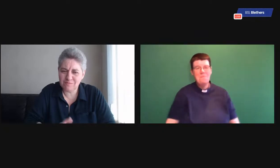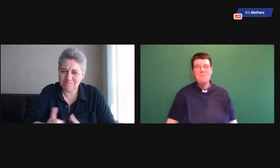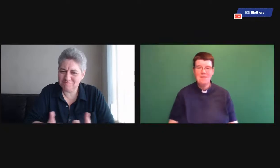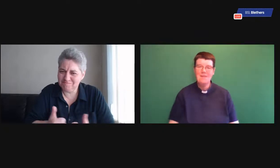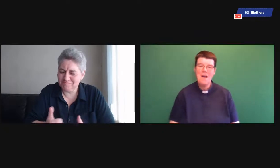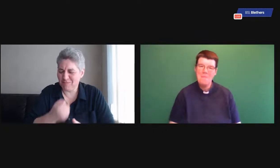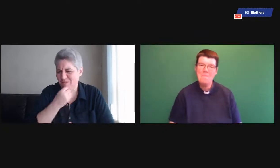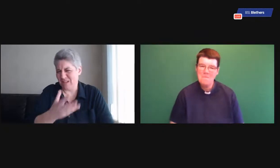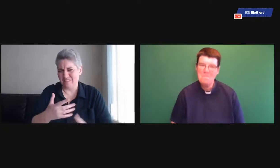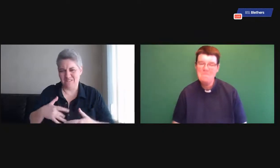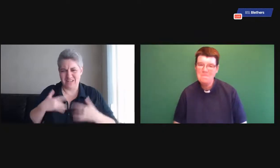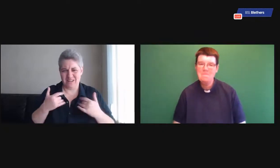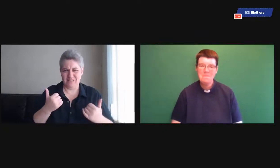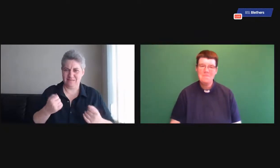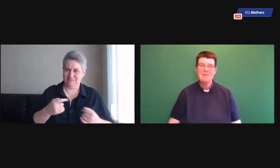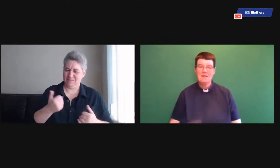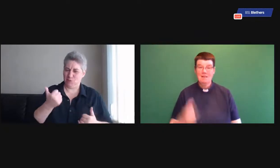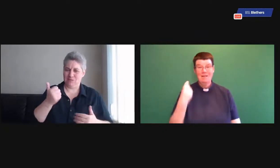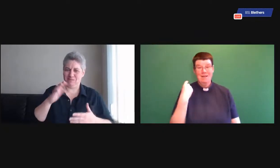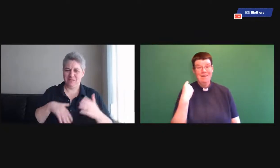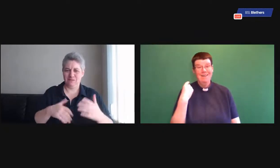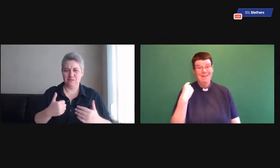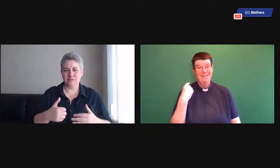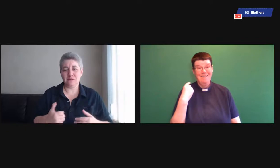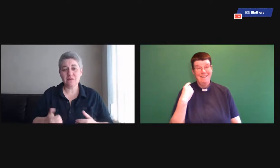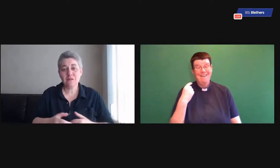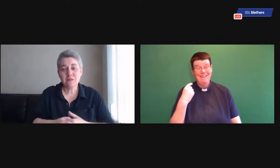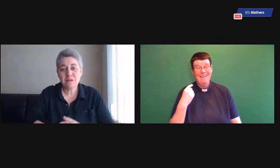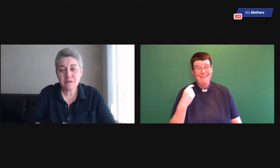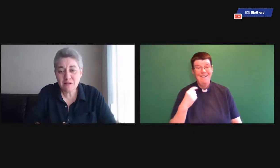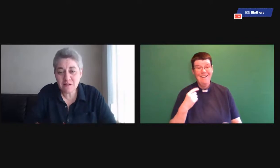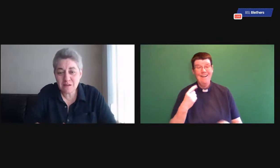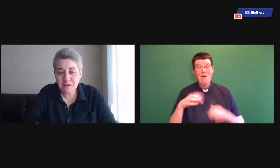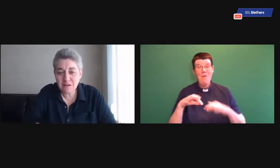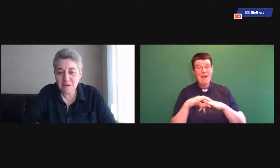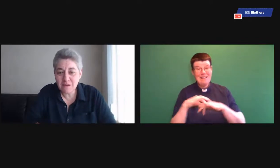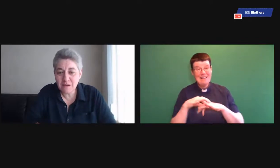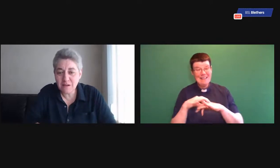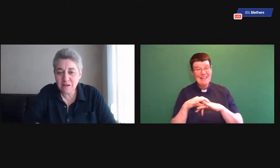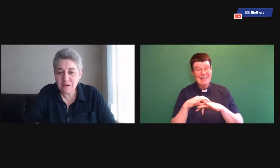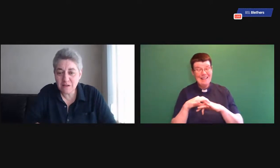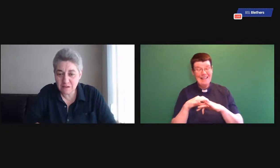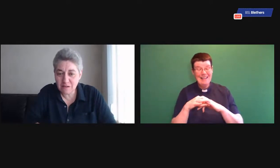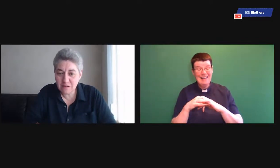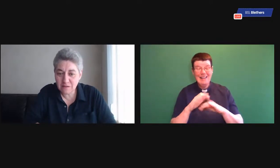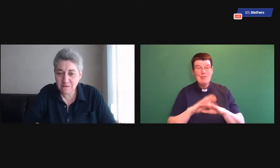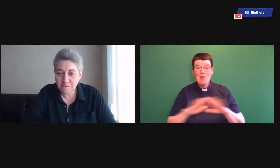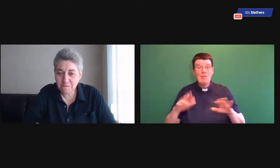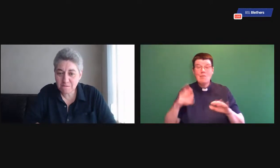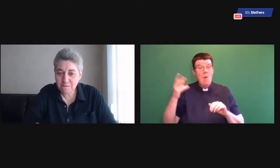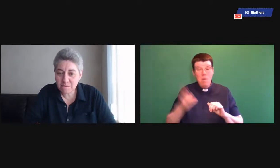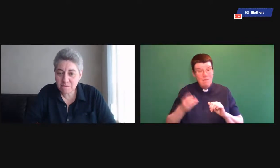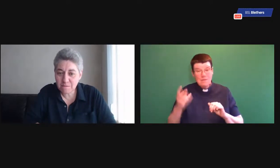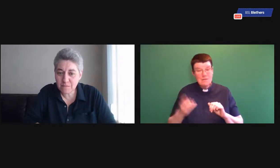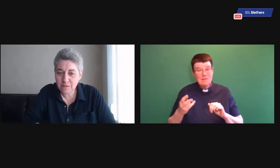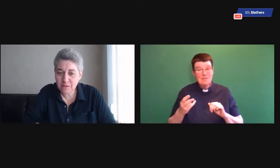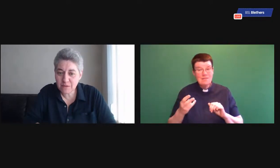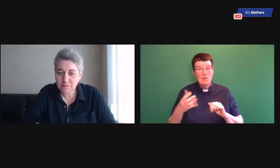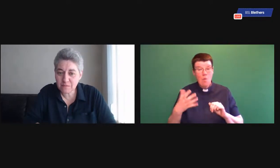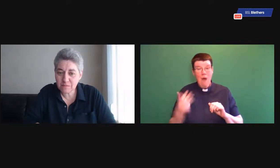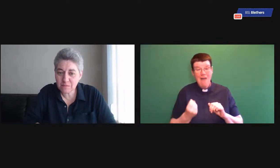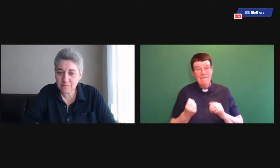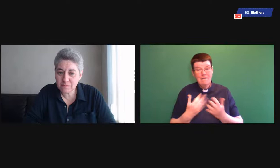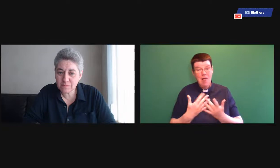just felt so involved. I felt it was my wedding. And oh, that's just so amazing. And at a wedding